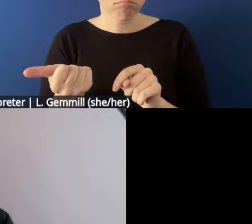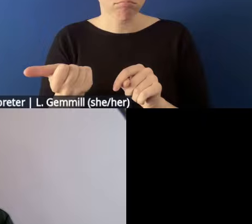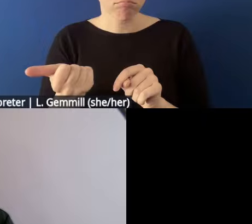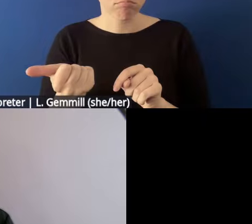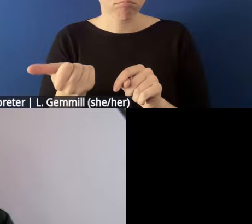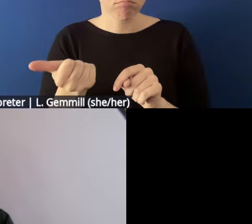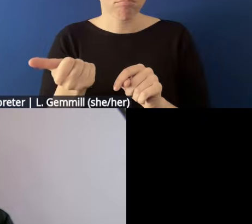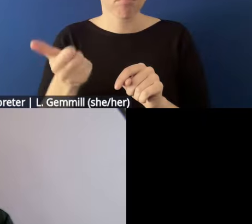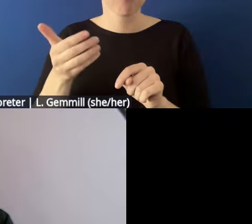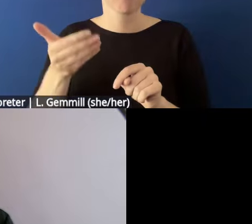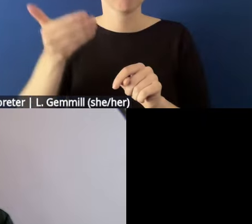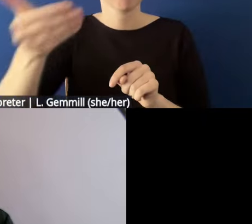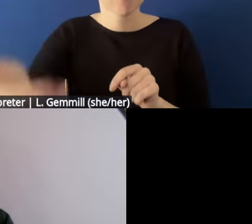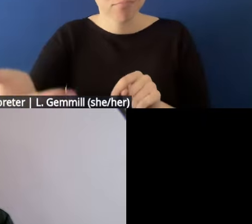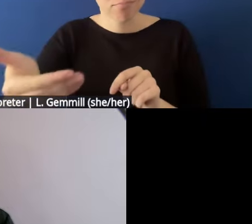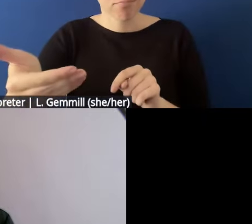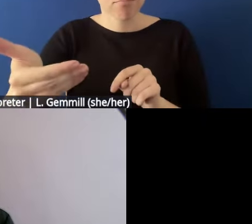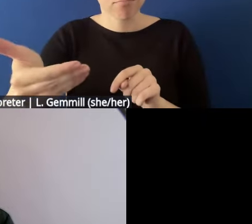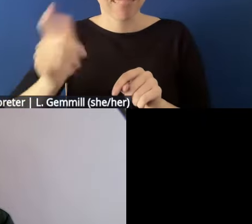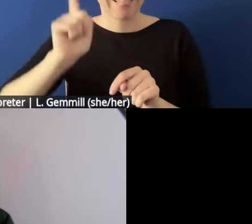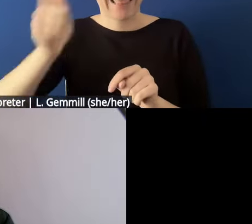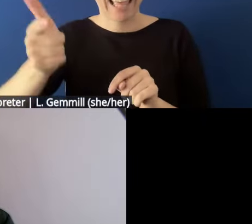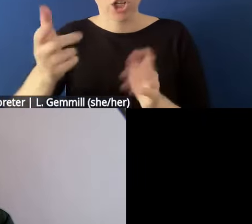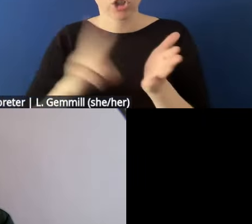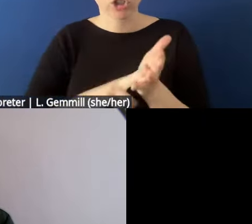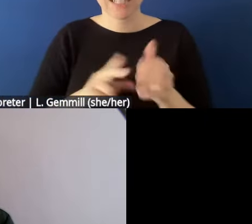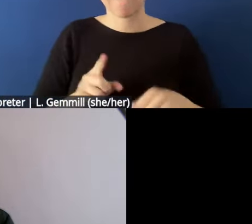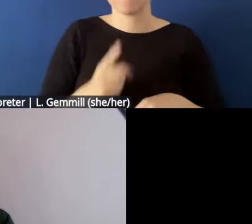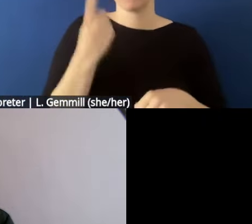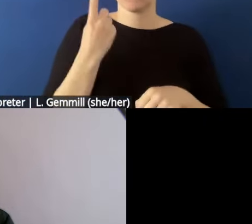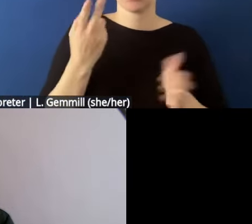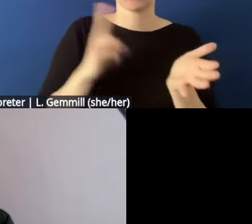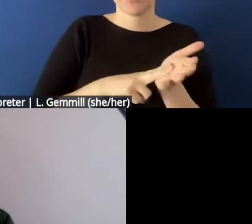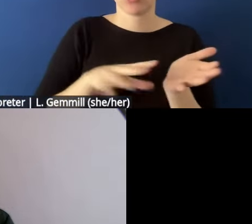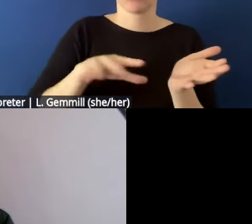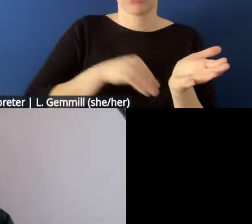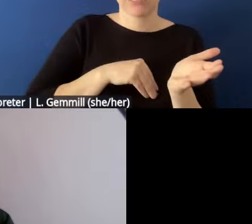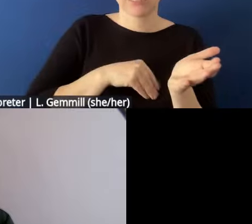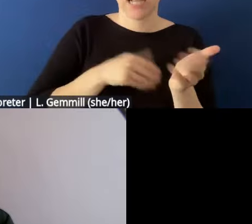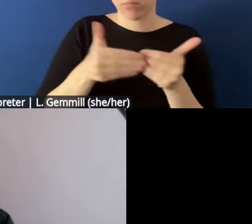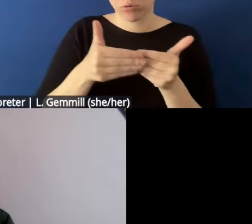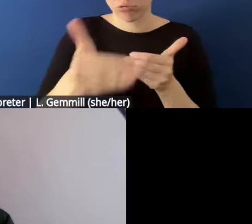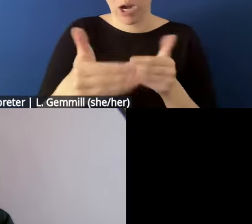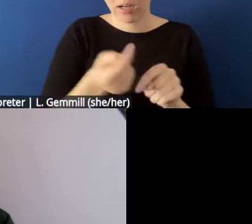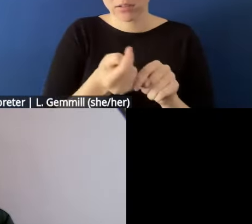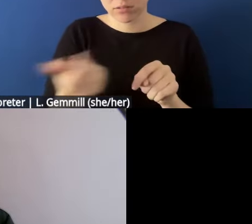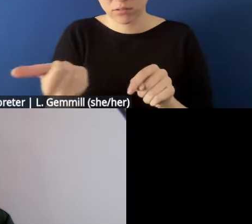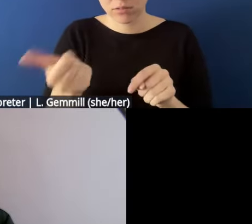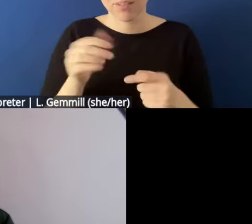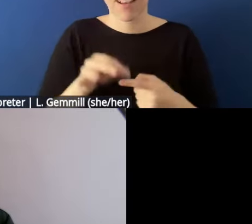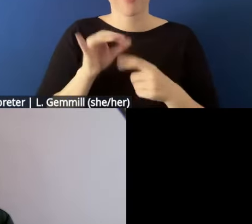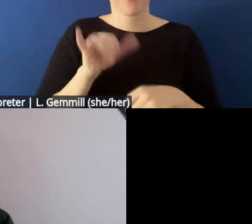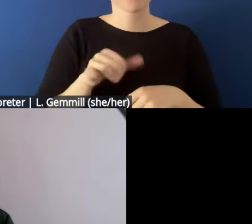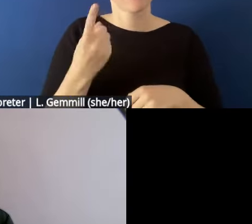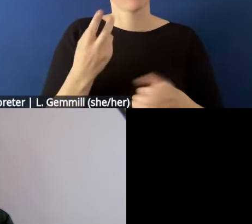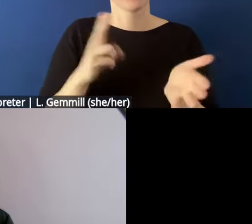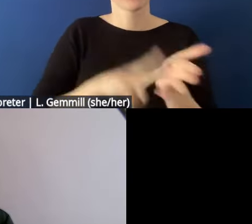later signature, the first dated one is accepted, unless that first dated one has a different issue. If